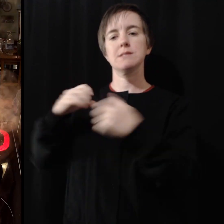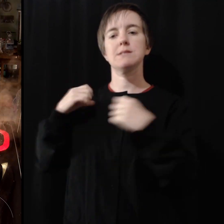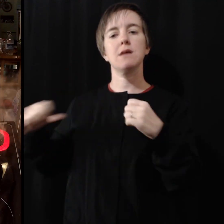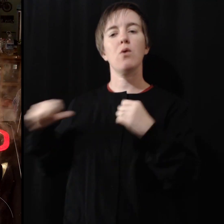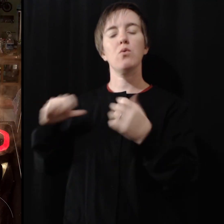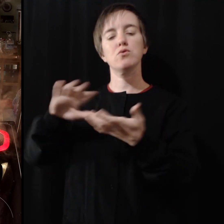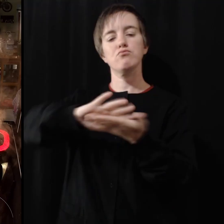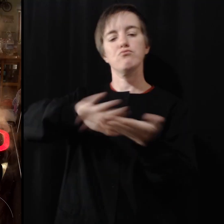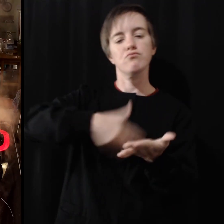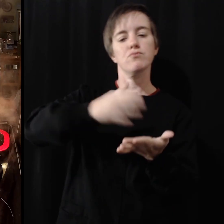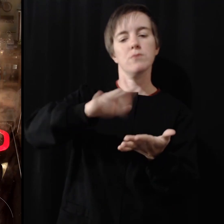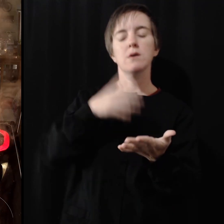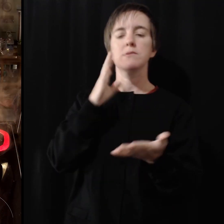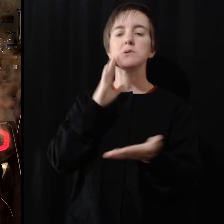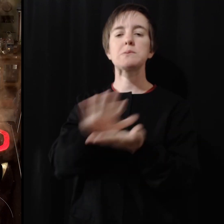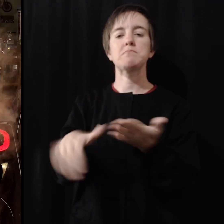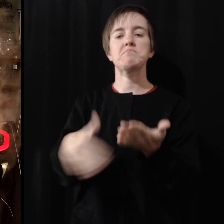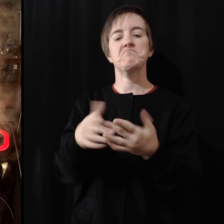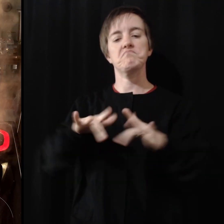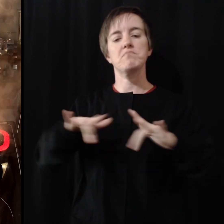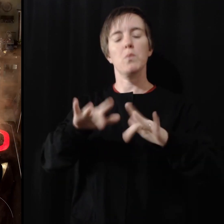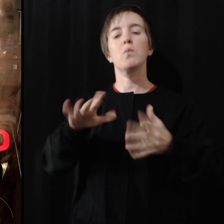2 wipings of paper towels in order to get all the grease.